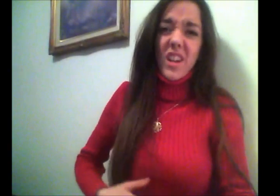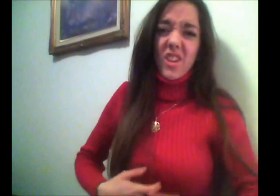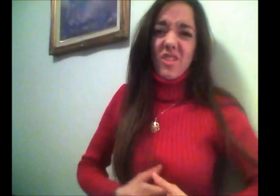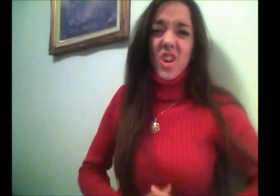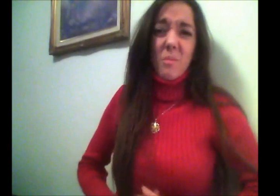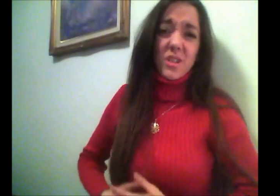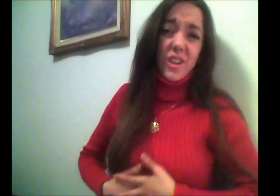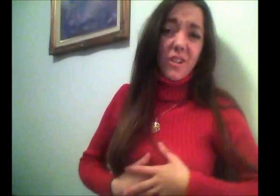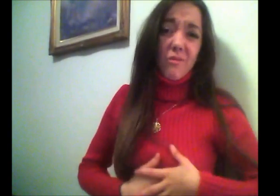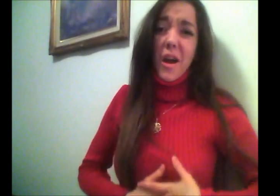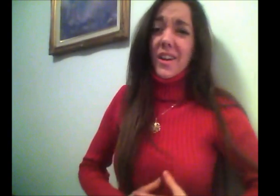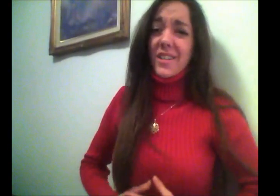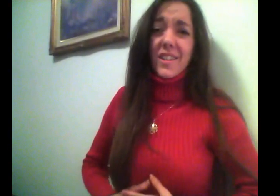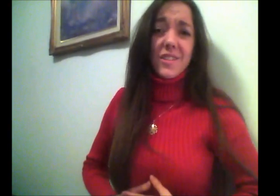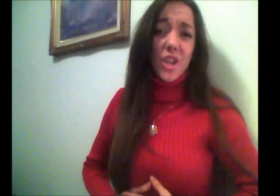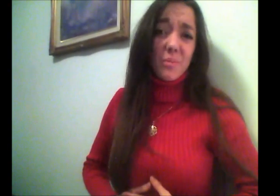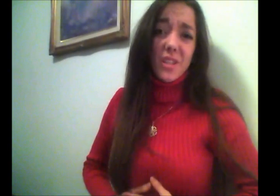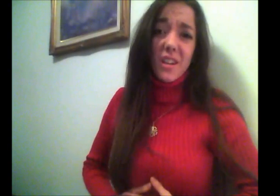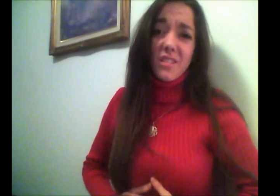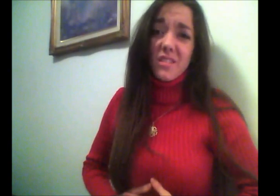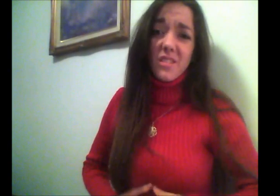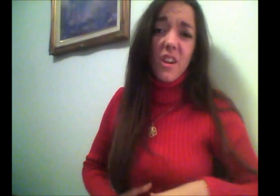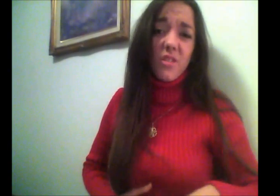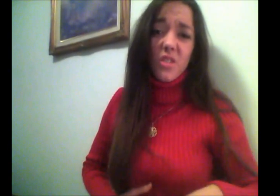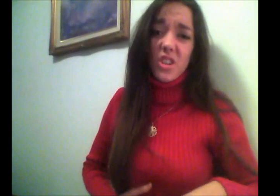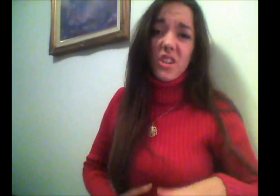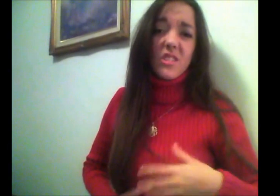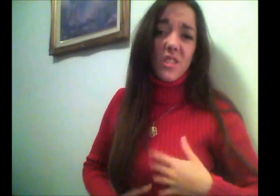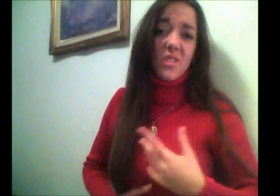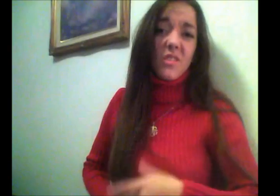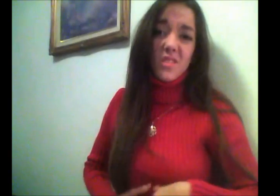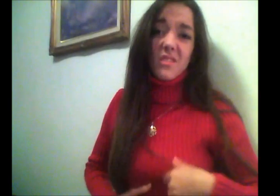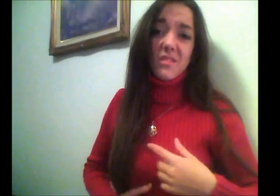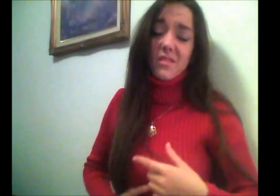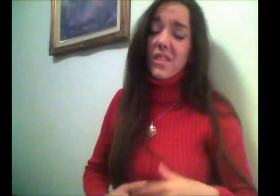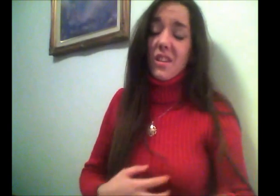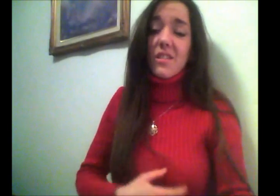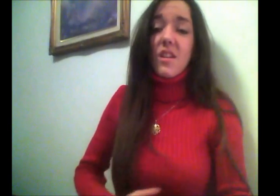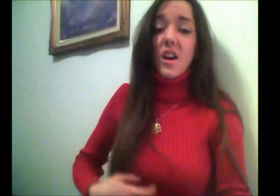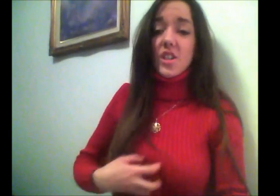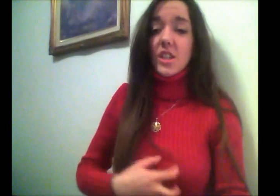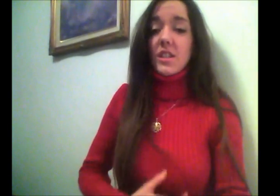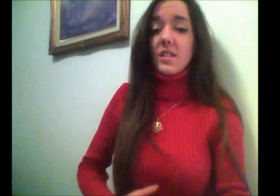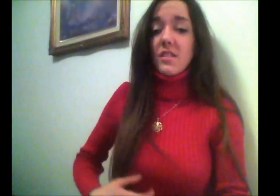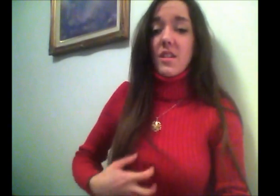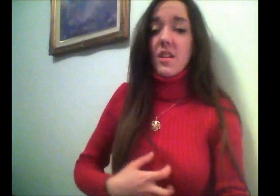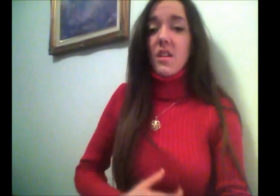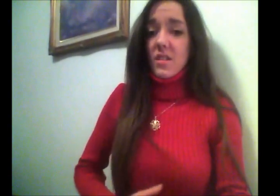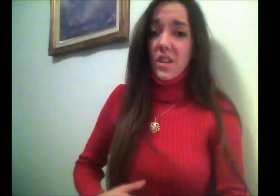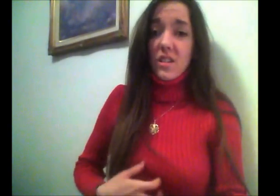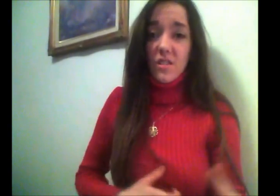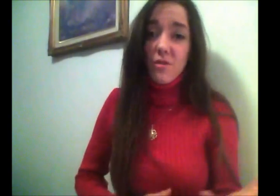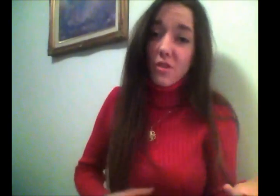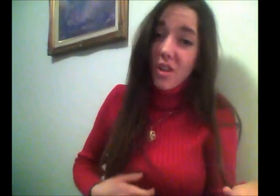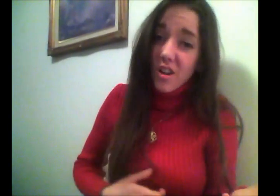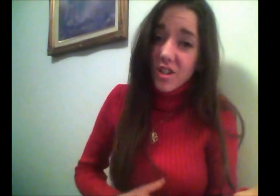your tummy's like rocking and it's upset and does not feel good, you know, it's, yeah, nauseous. Okay, they feel